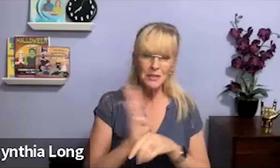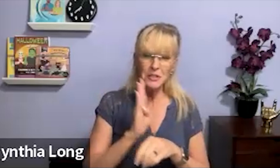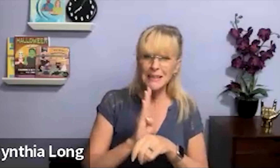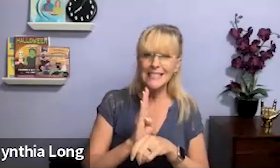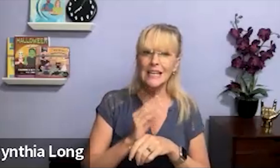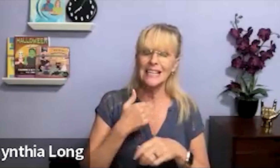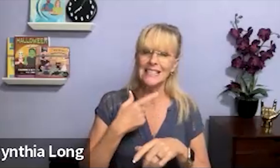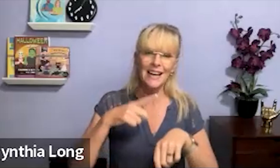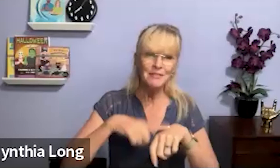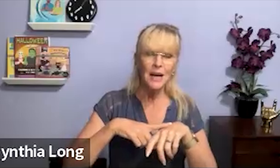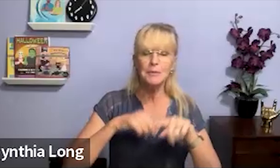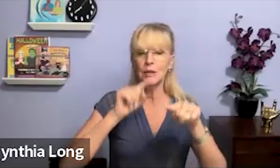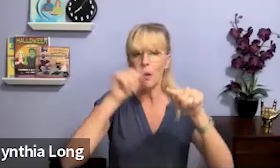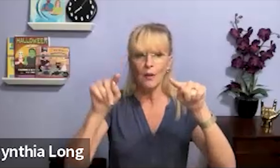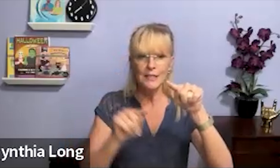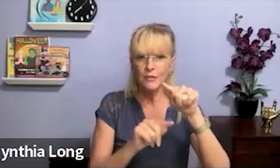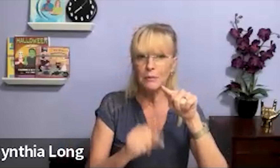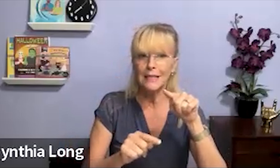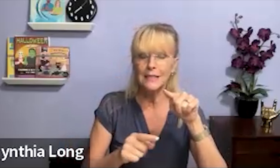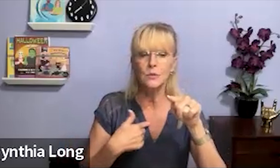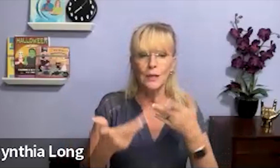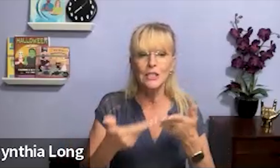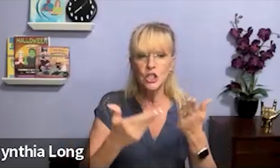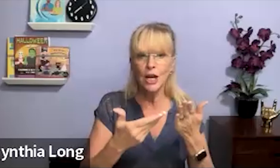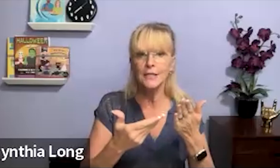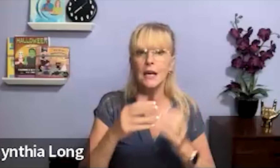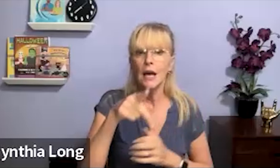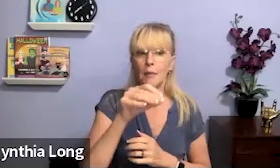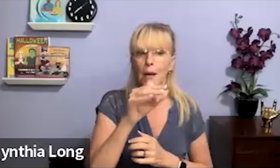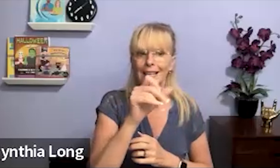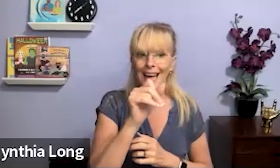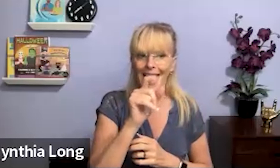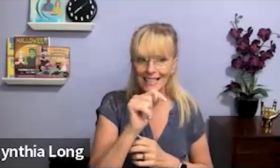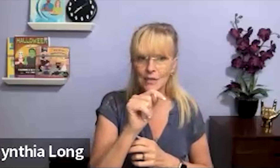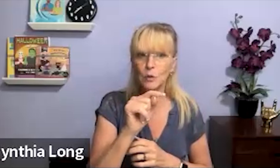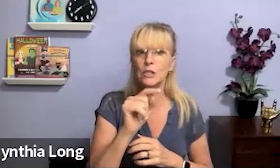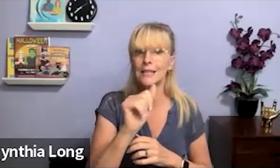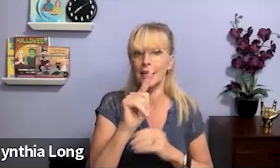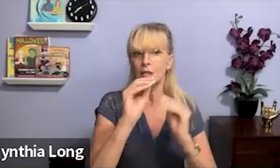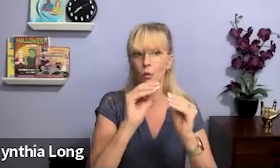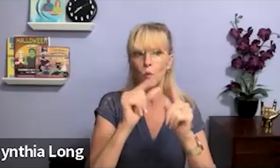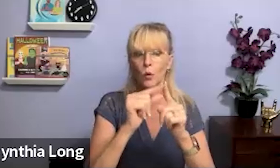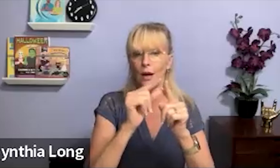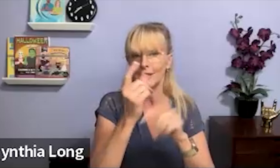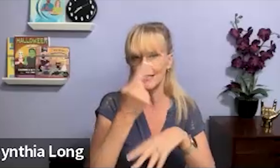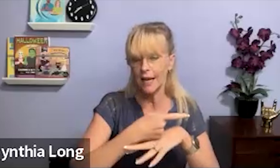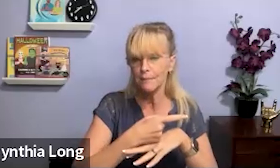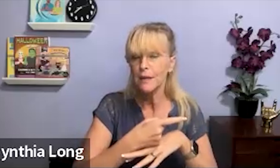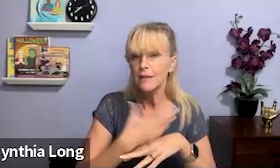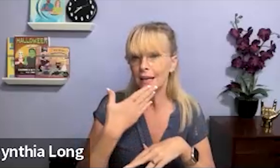who's busy and doesn't have time to go all these different places, we suggest the podcast, which is ASL Word of the Day. That